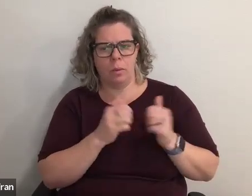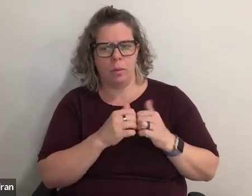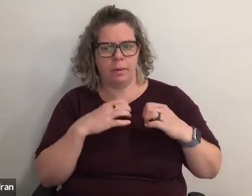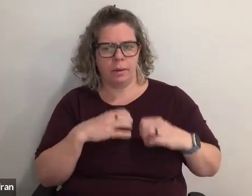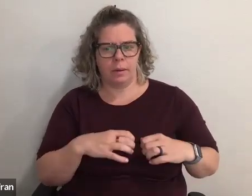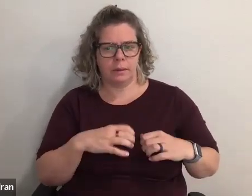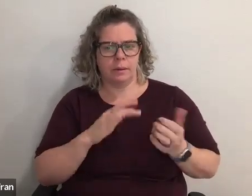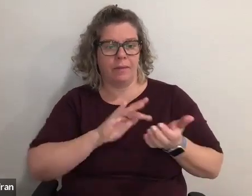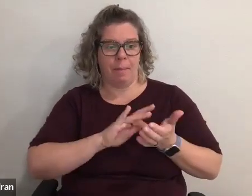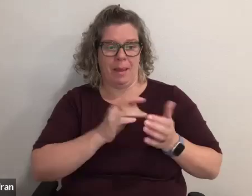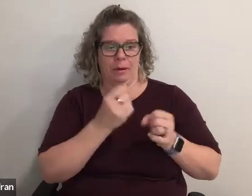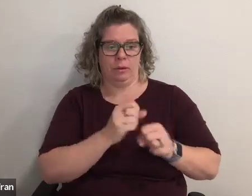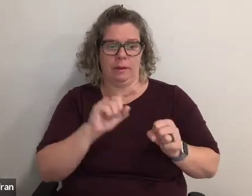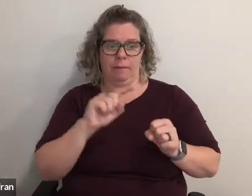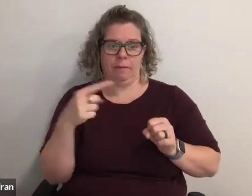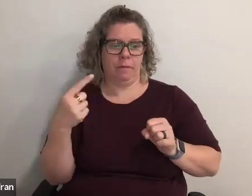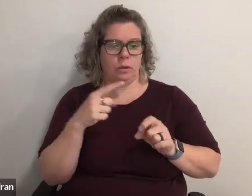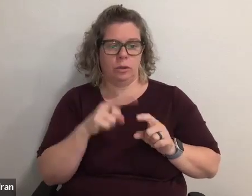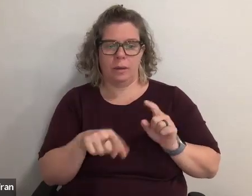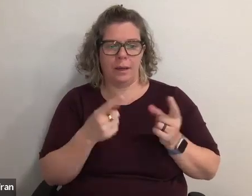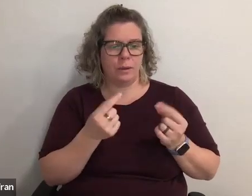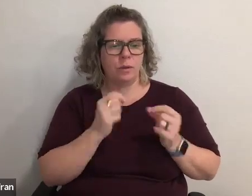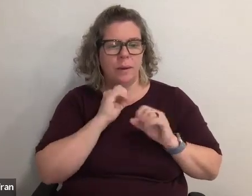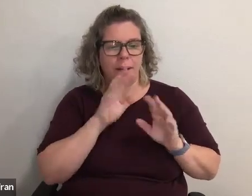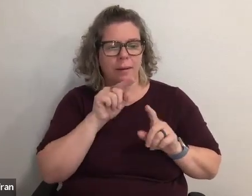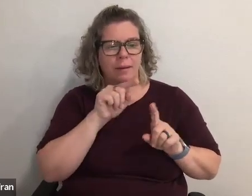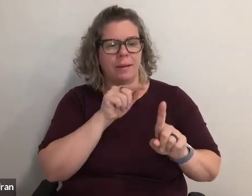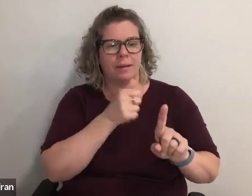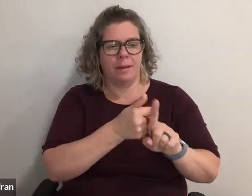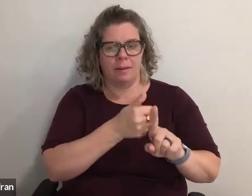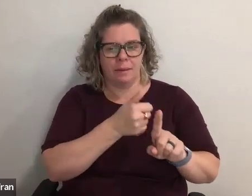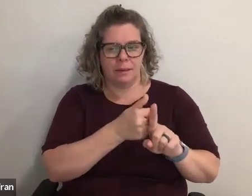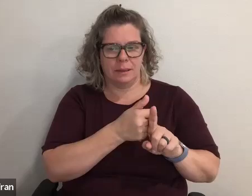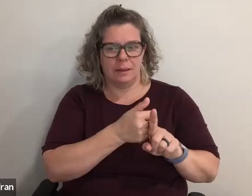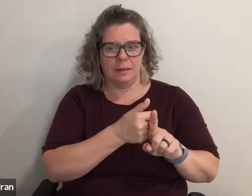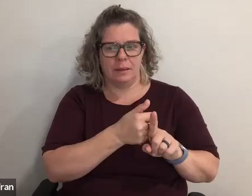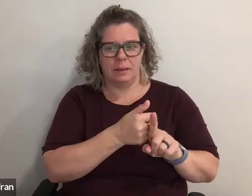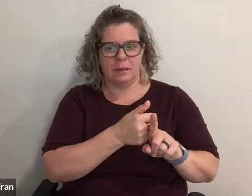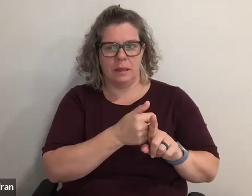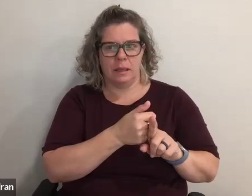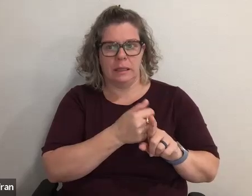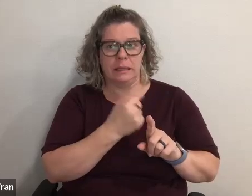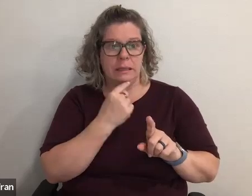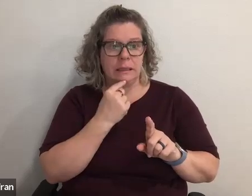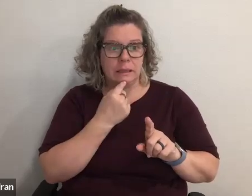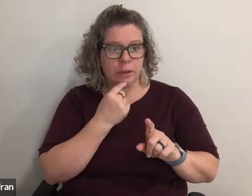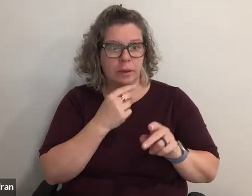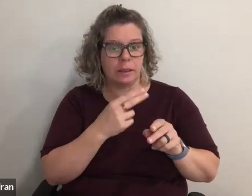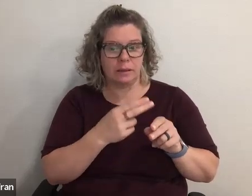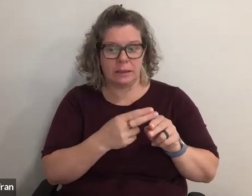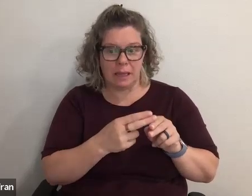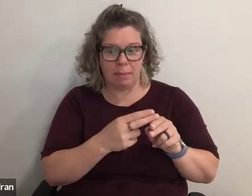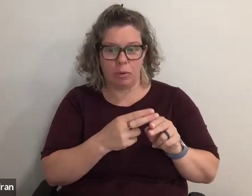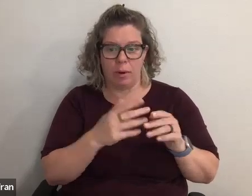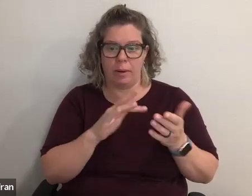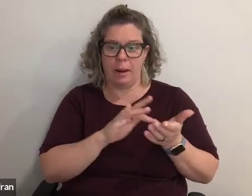consumer is medical safety first. We can't do anything if that person is in some kind of acute medical danger. So if we need